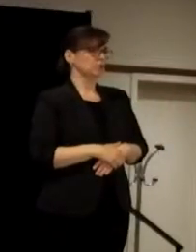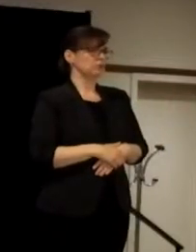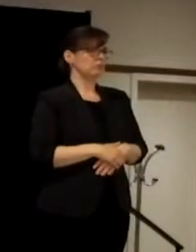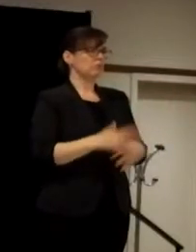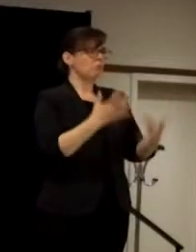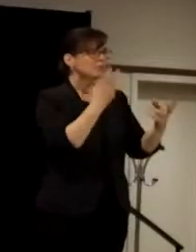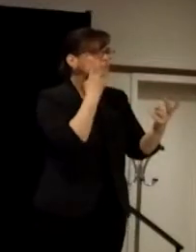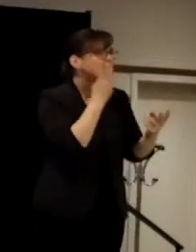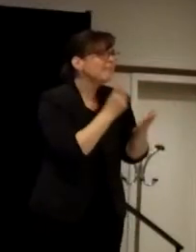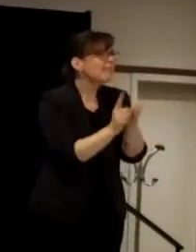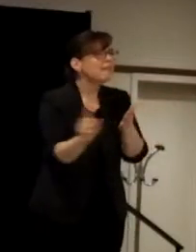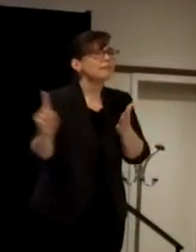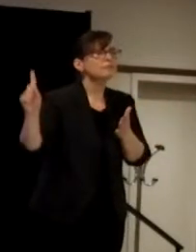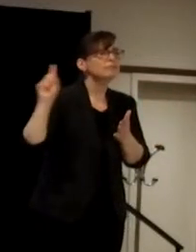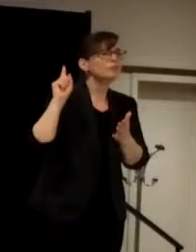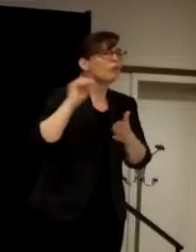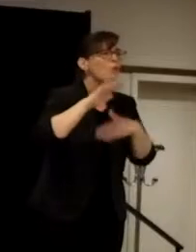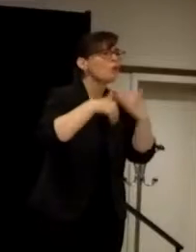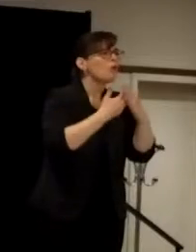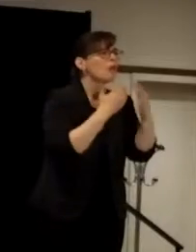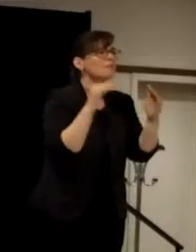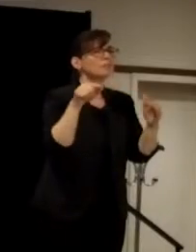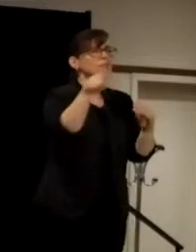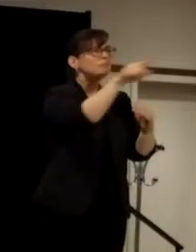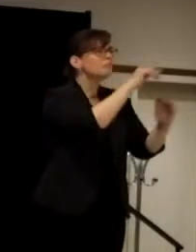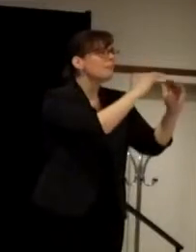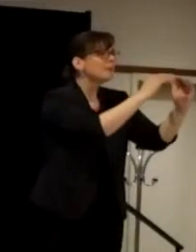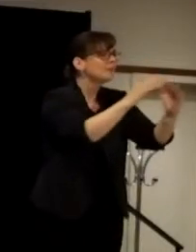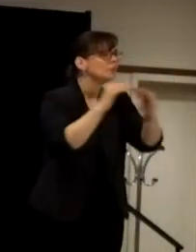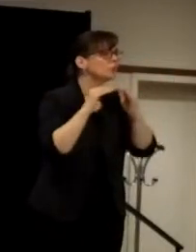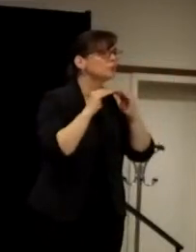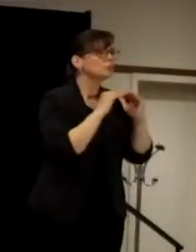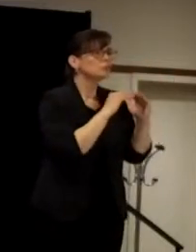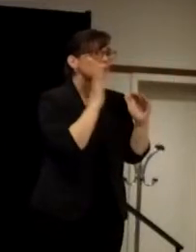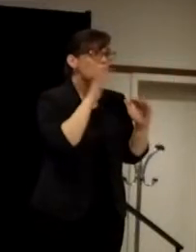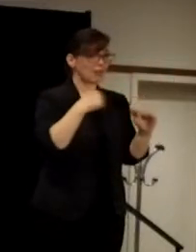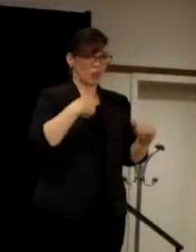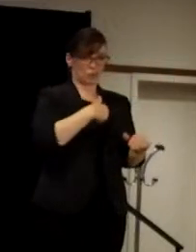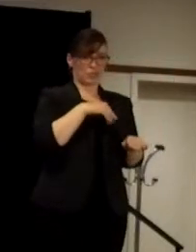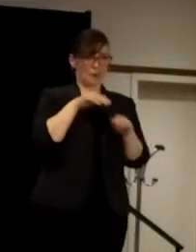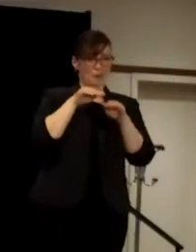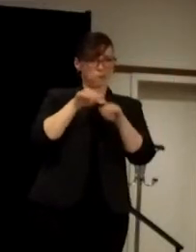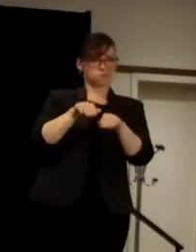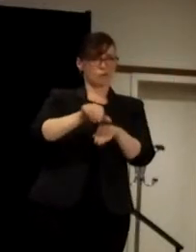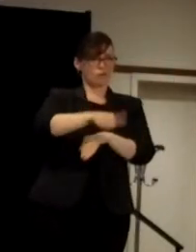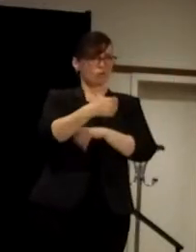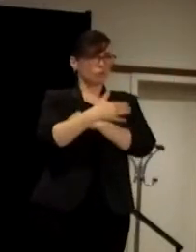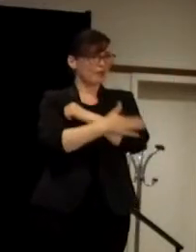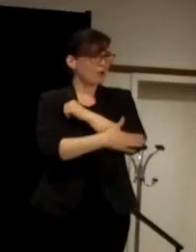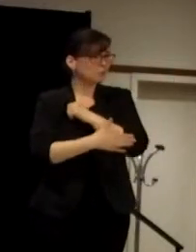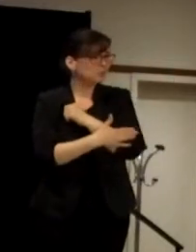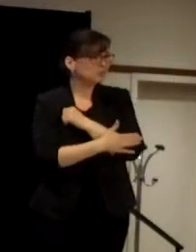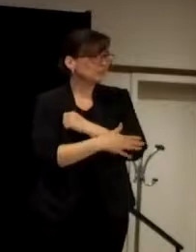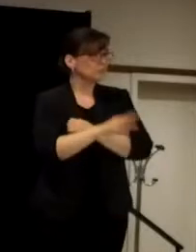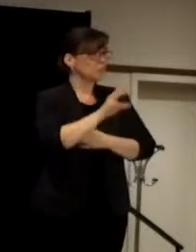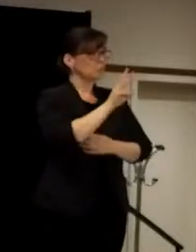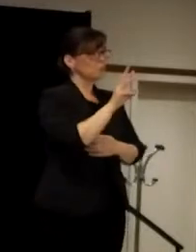all of our peers, we still outpaced all of our peers, all the other counties. When you look at Western New York, went through another